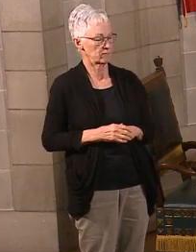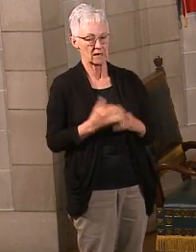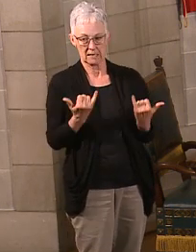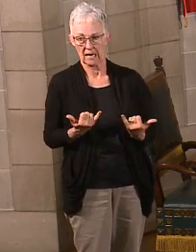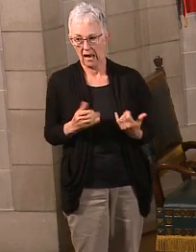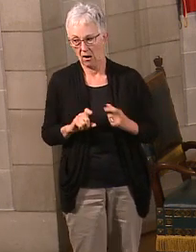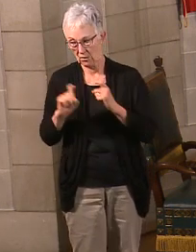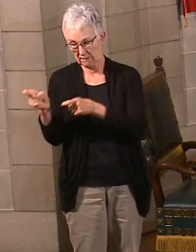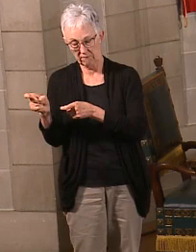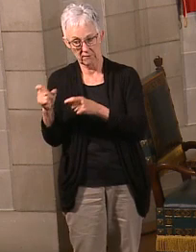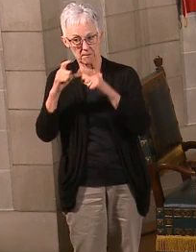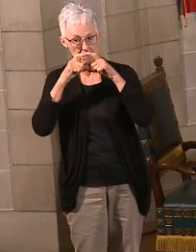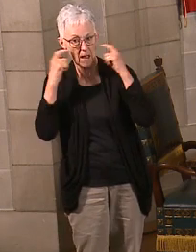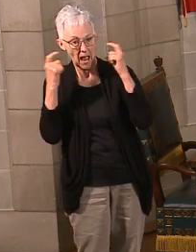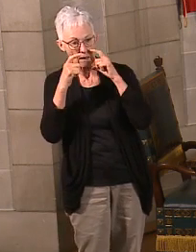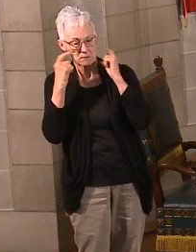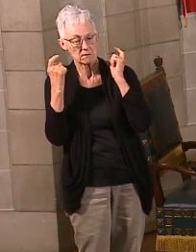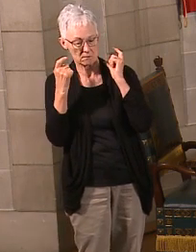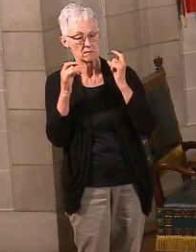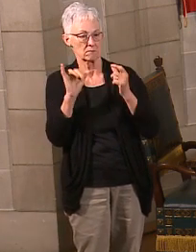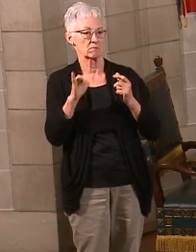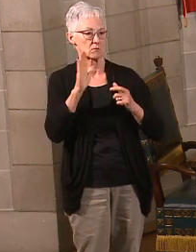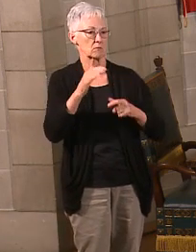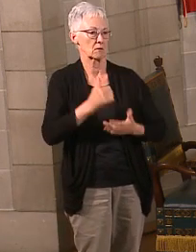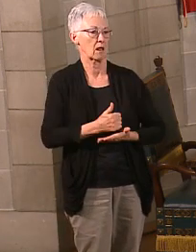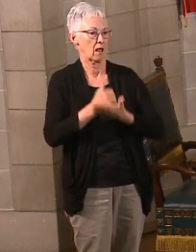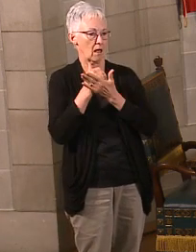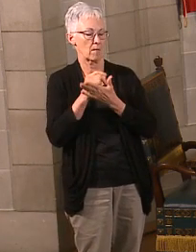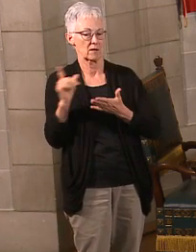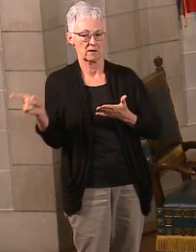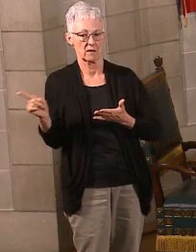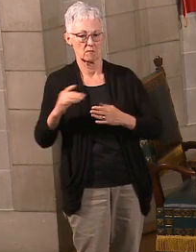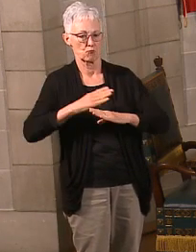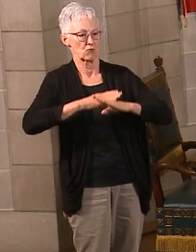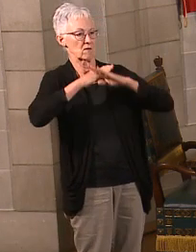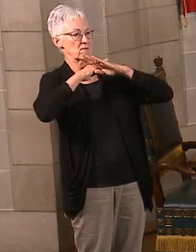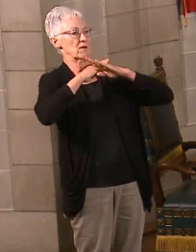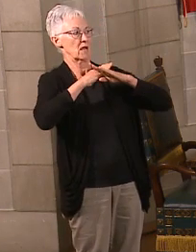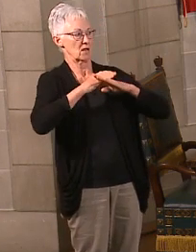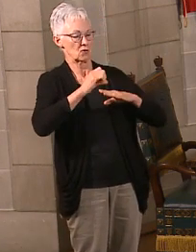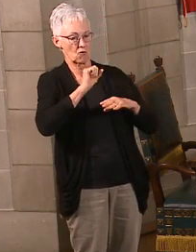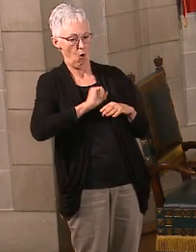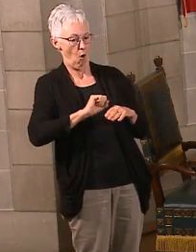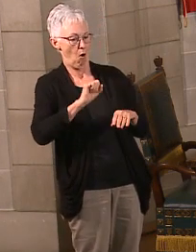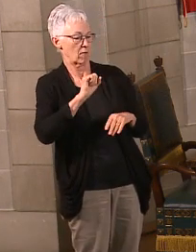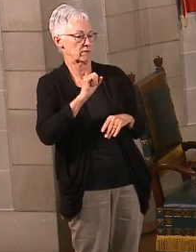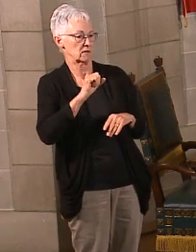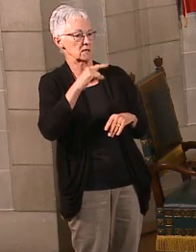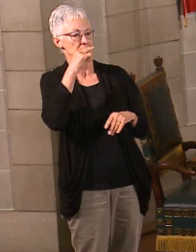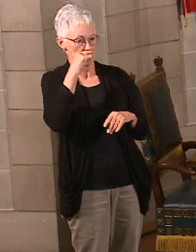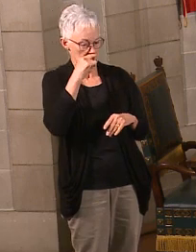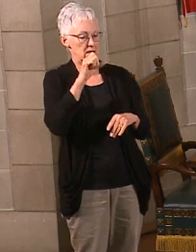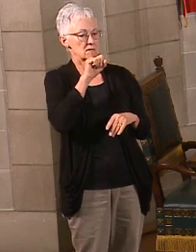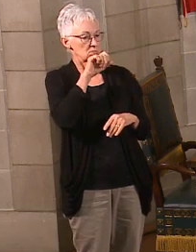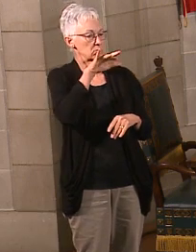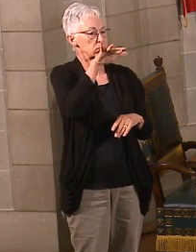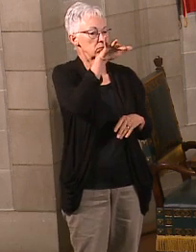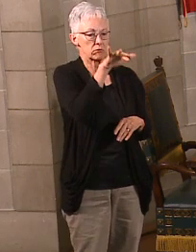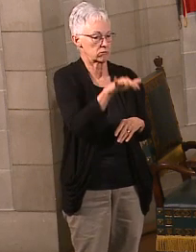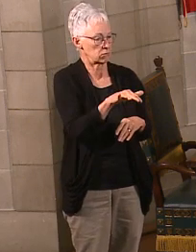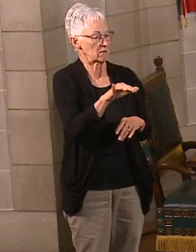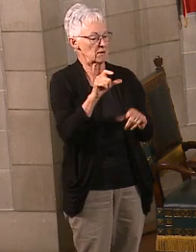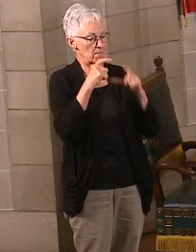tool that will help in terms of stopping the spread of airborne droplets. We've looked at programming,